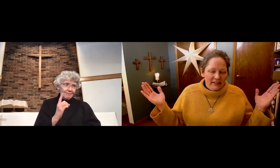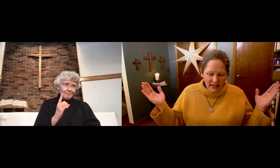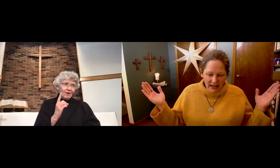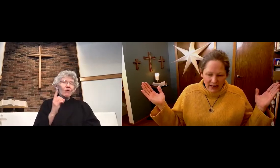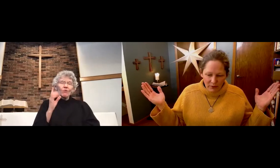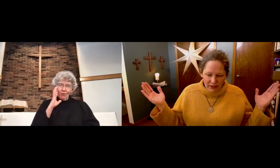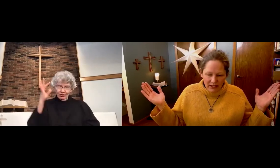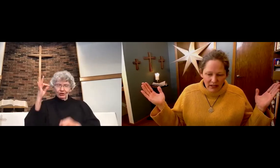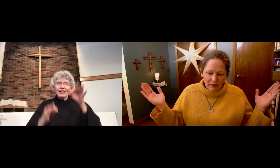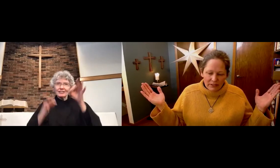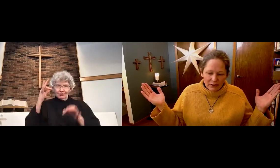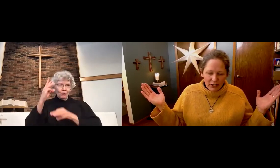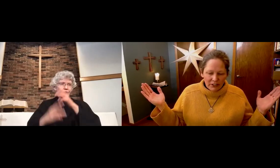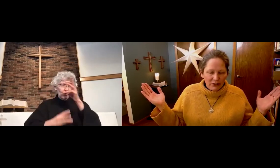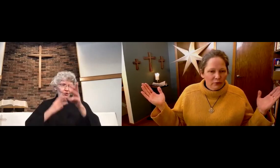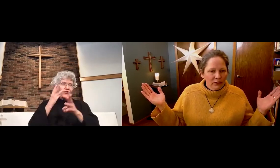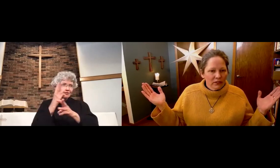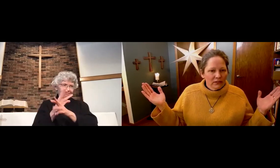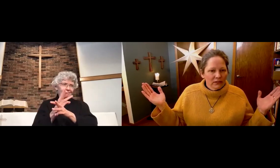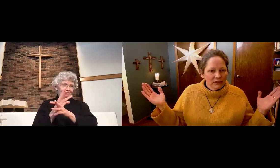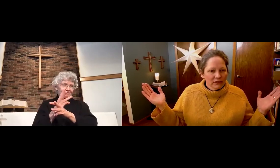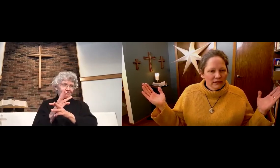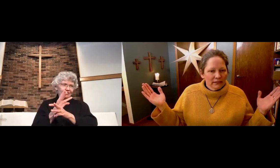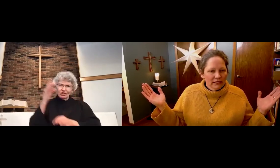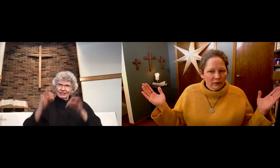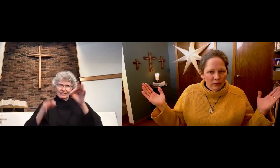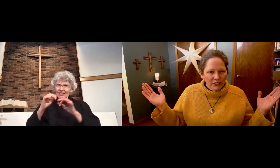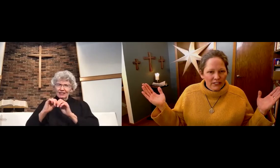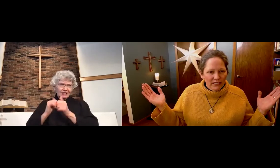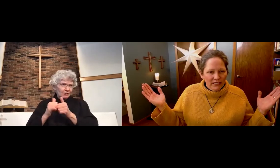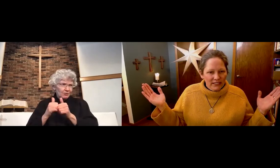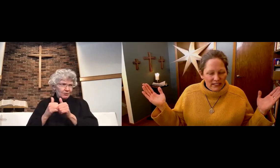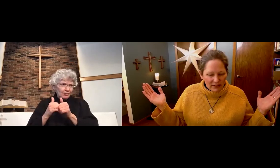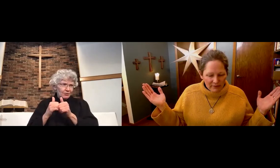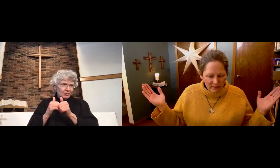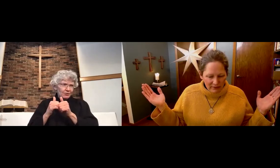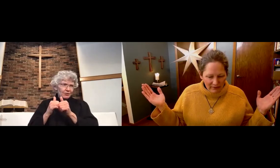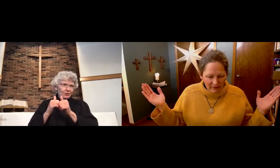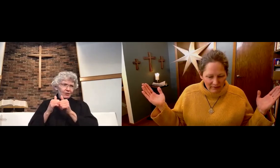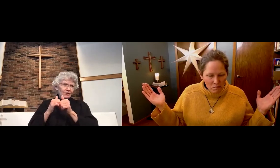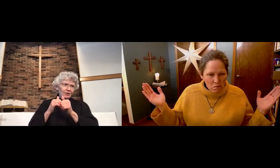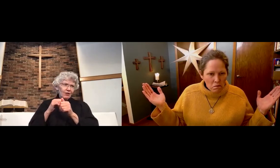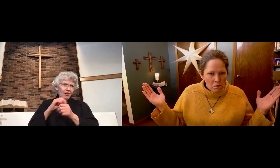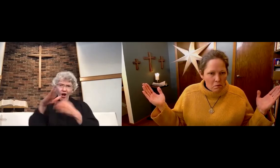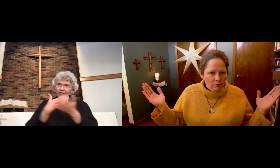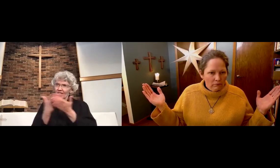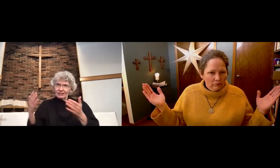In the day when he comes to judge the world in righteousness